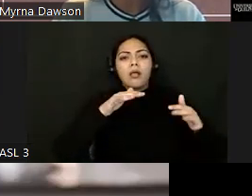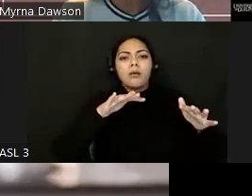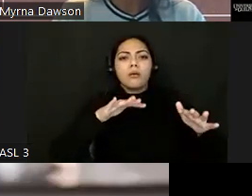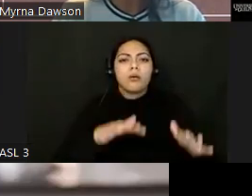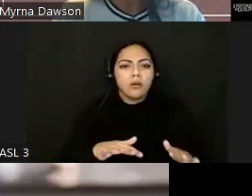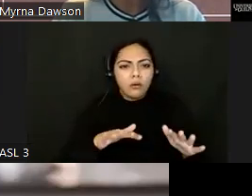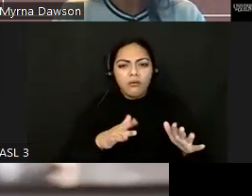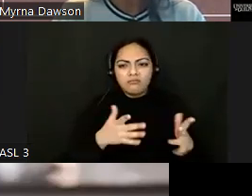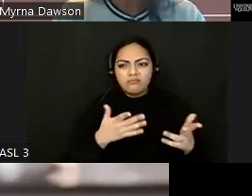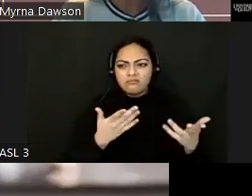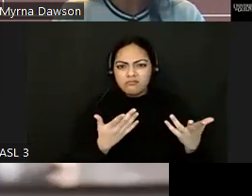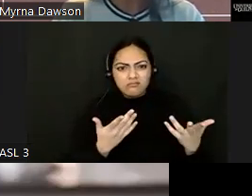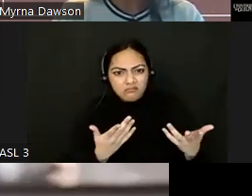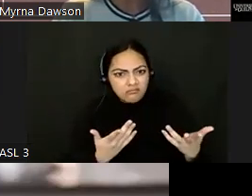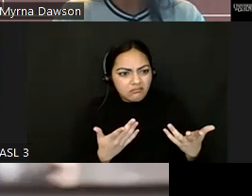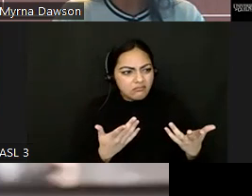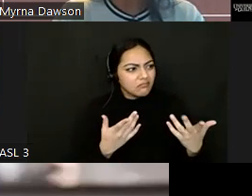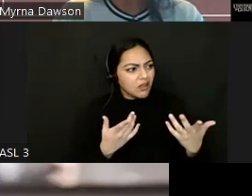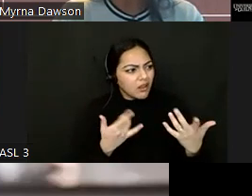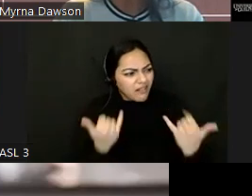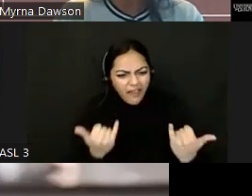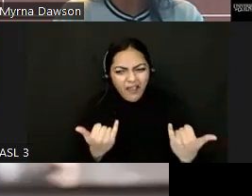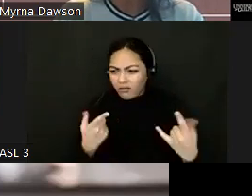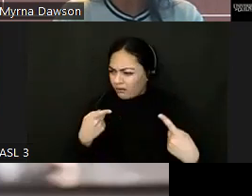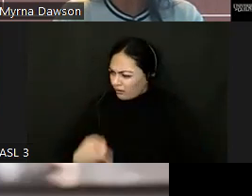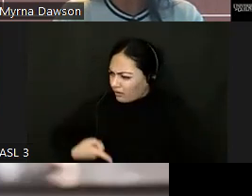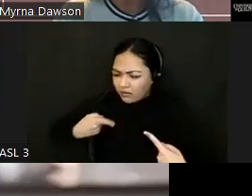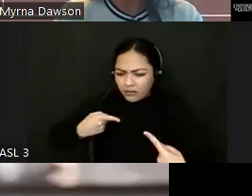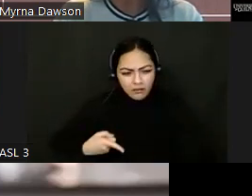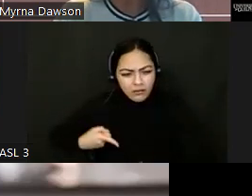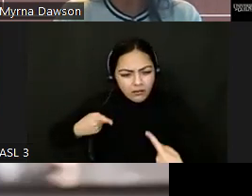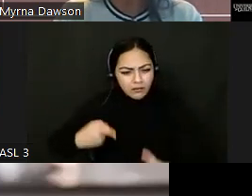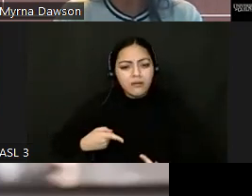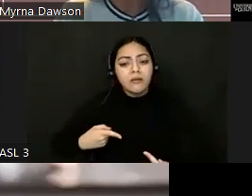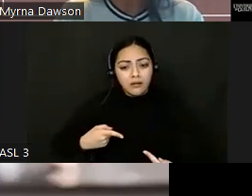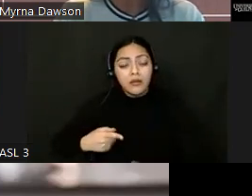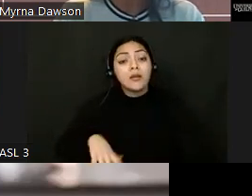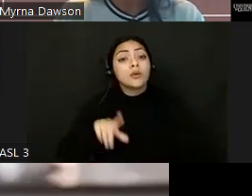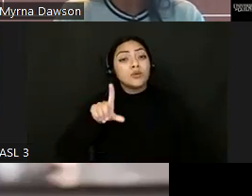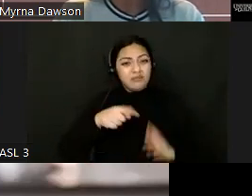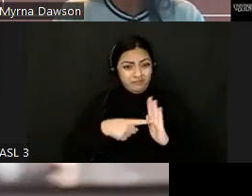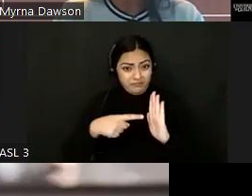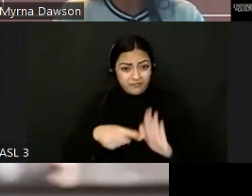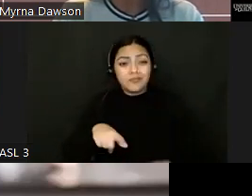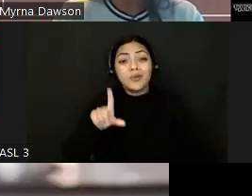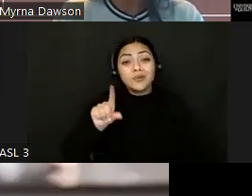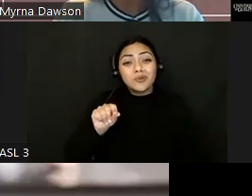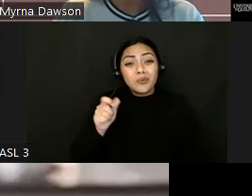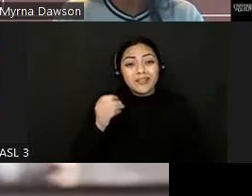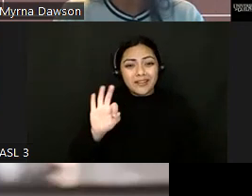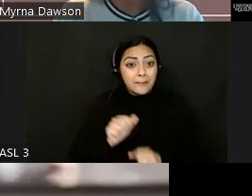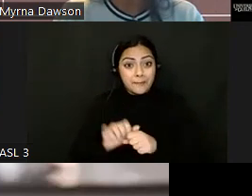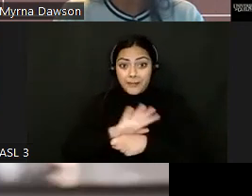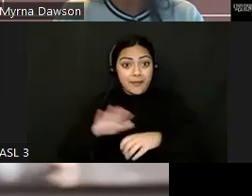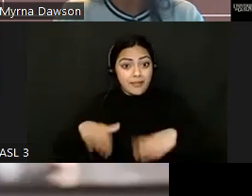For example, in 2019, before the pandemic, our current Canadian responses to